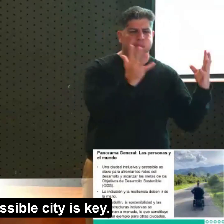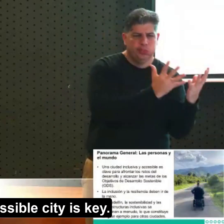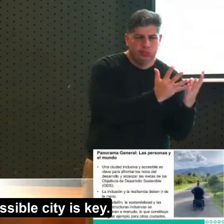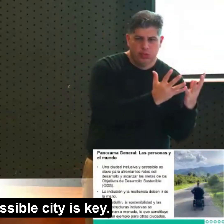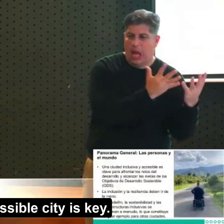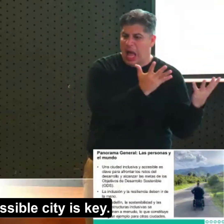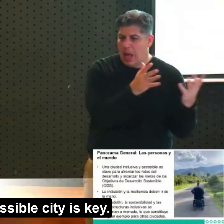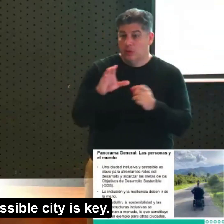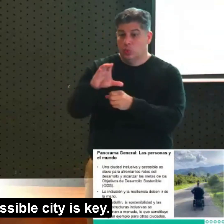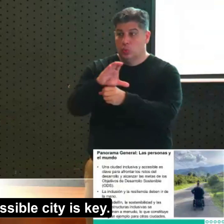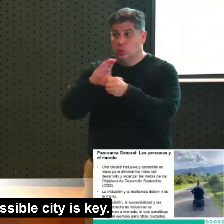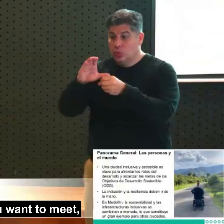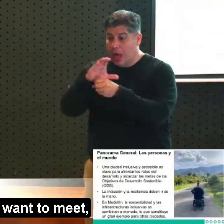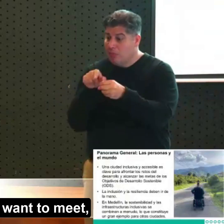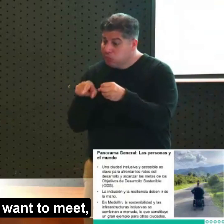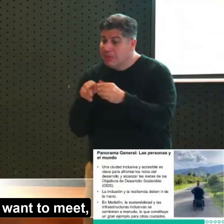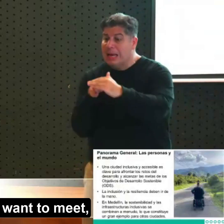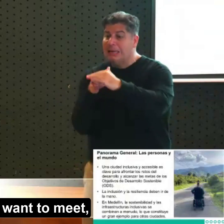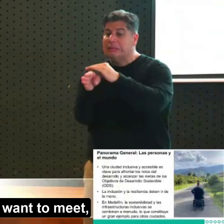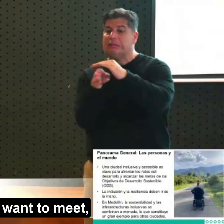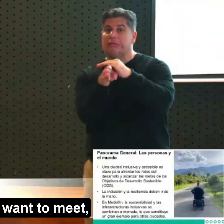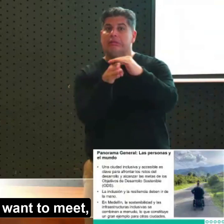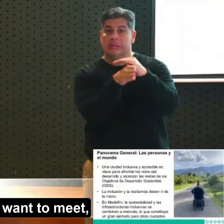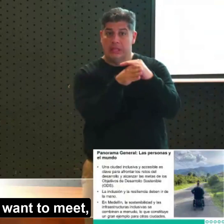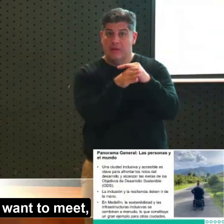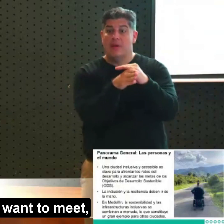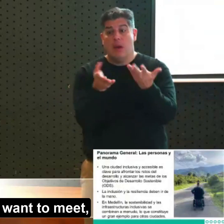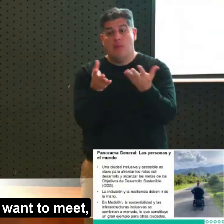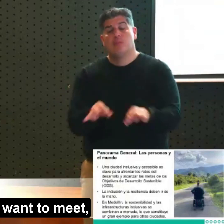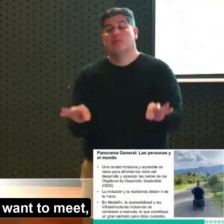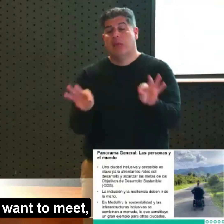accessible city is key if you want